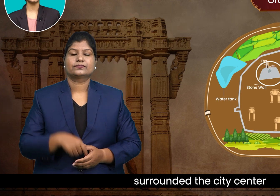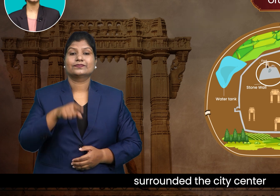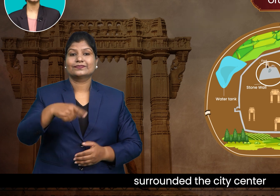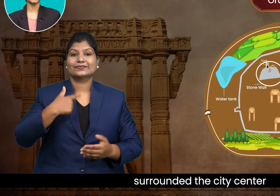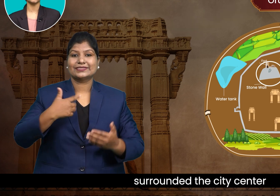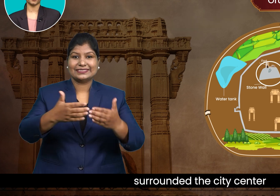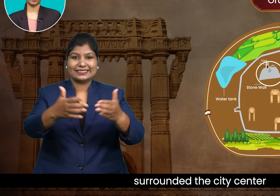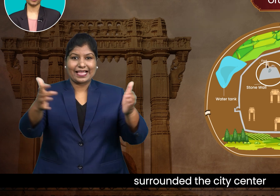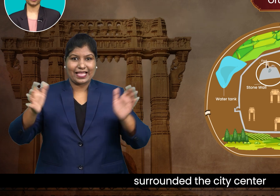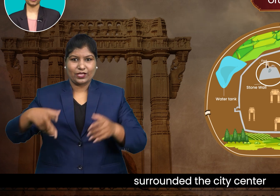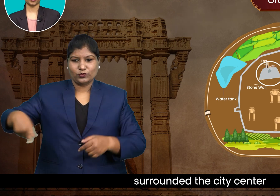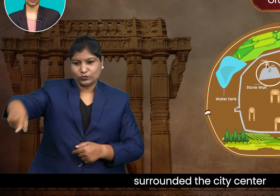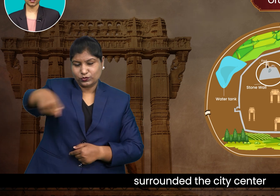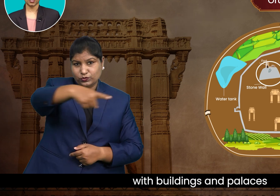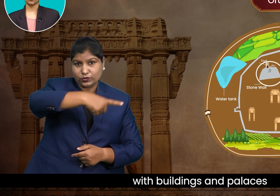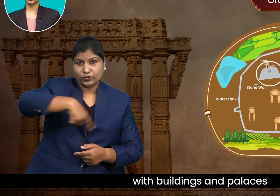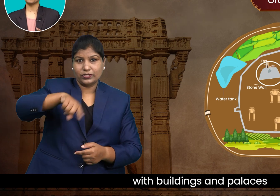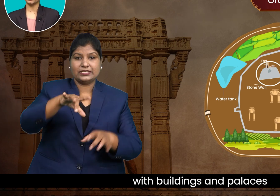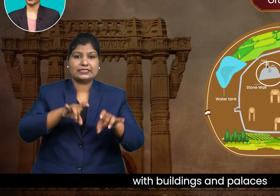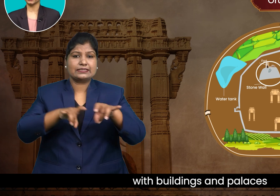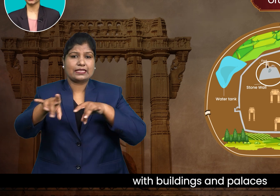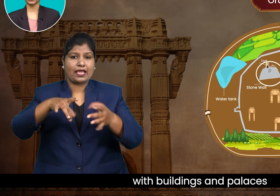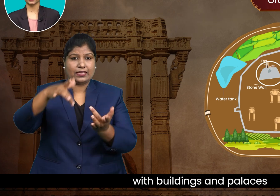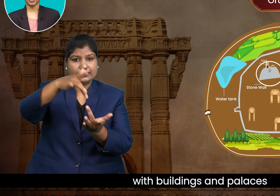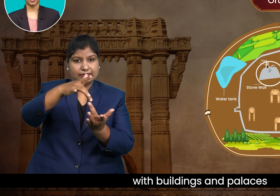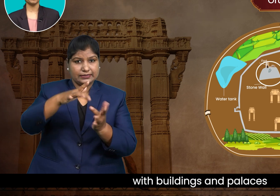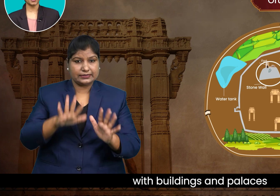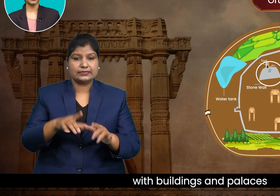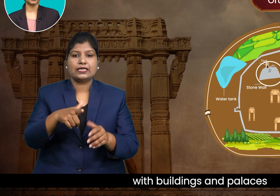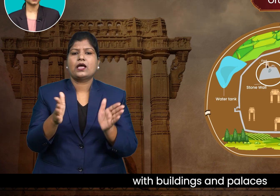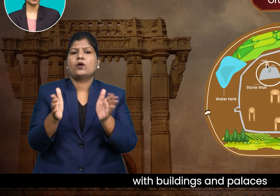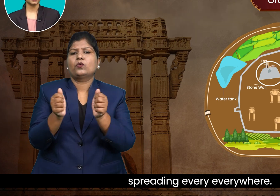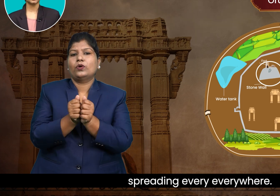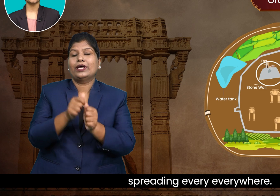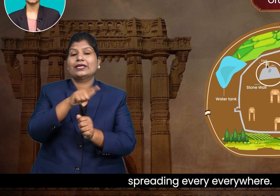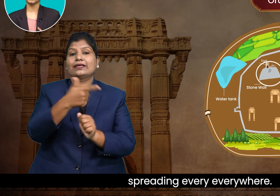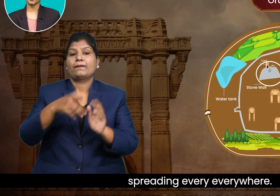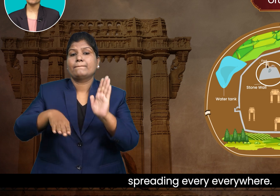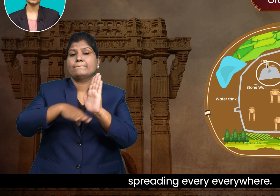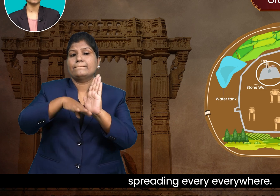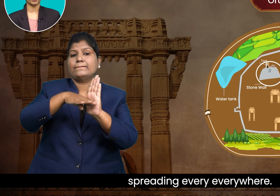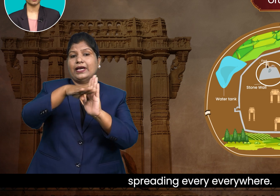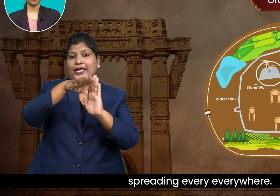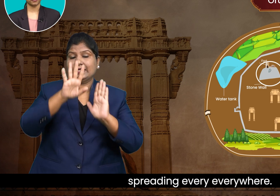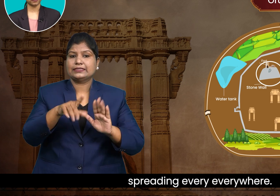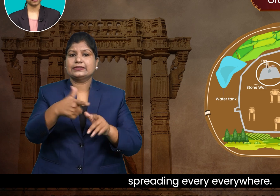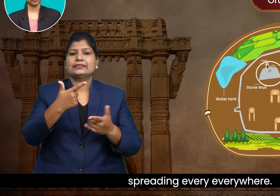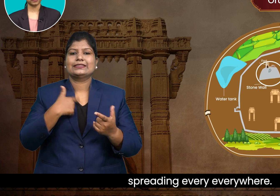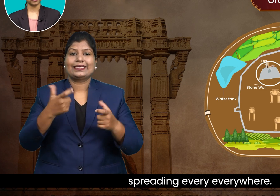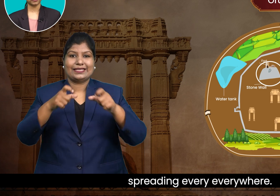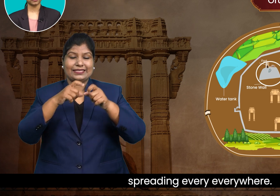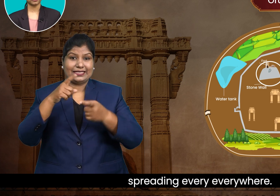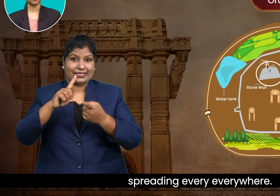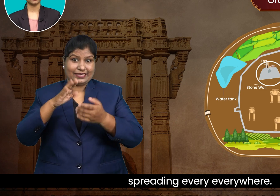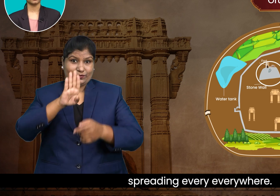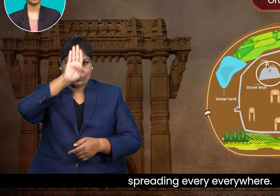surrounded the city center with buildings and palaces spreading everywhere.